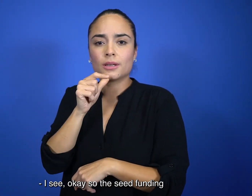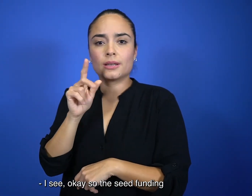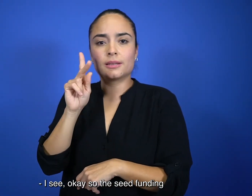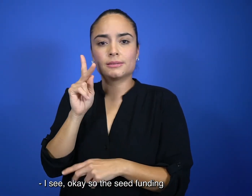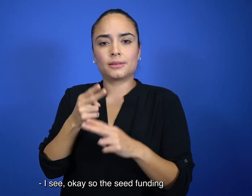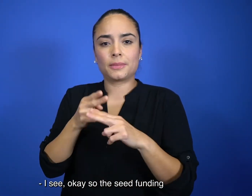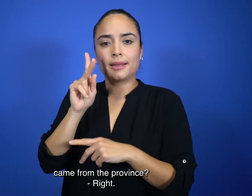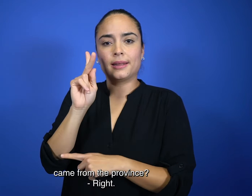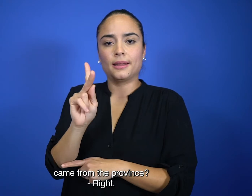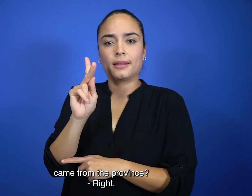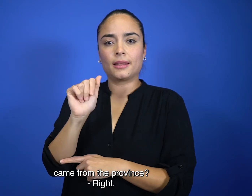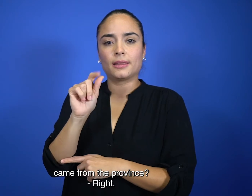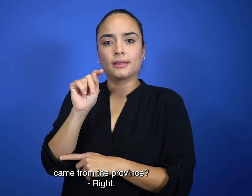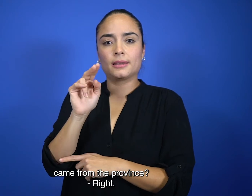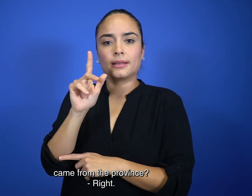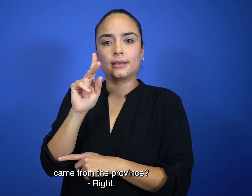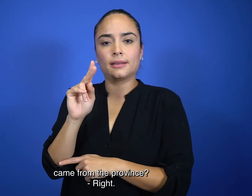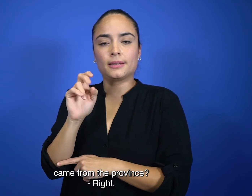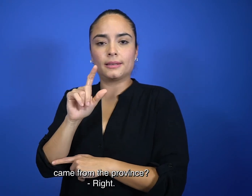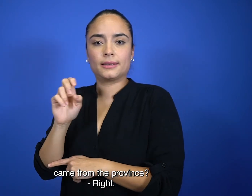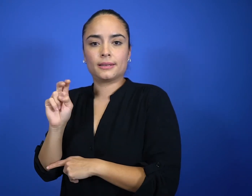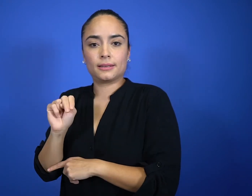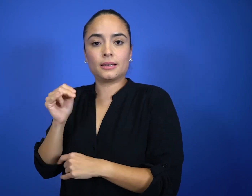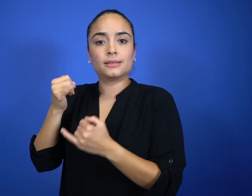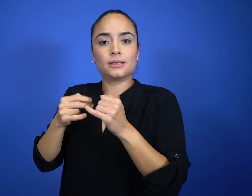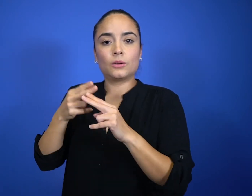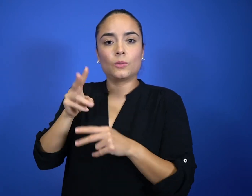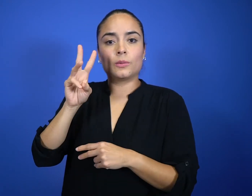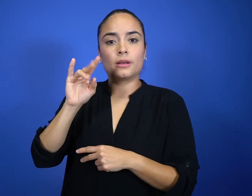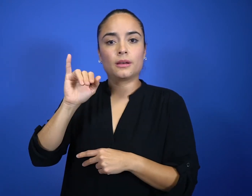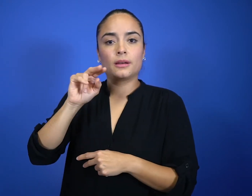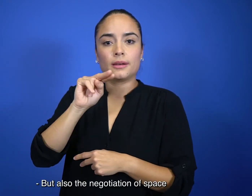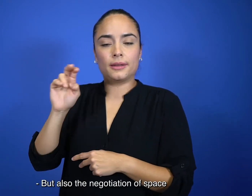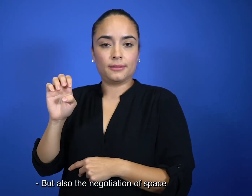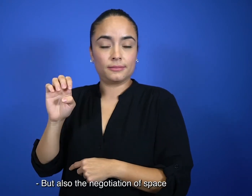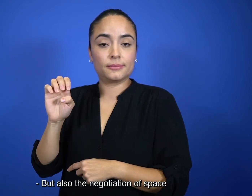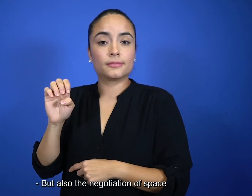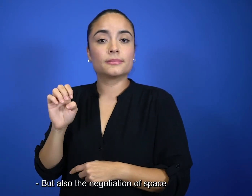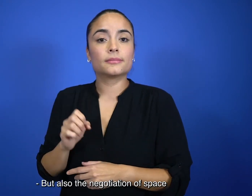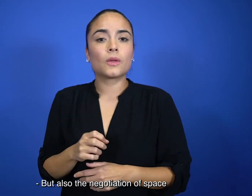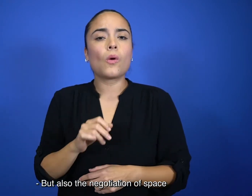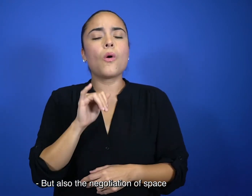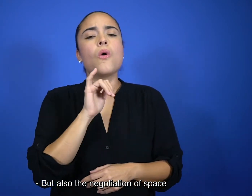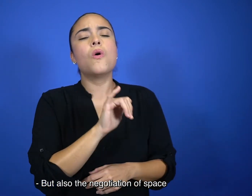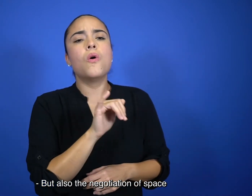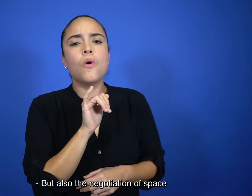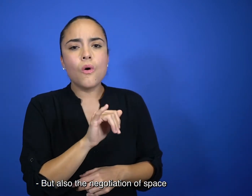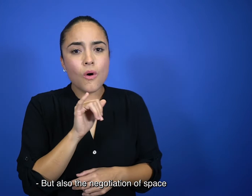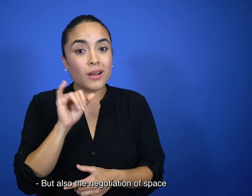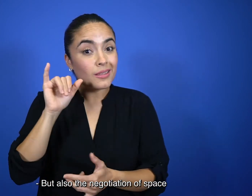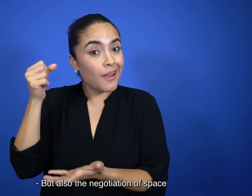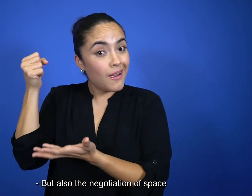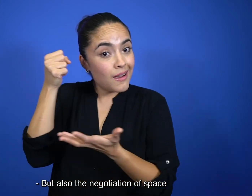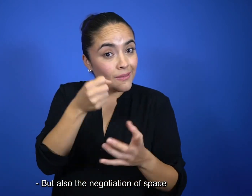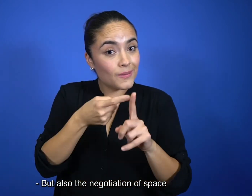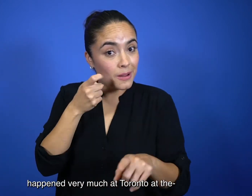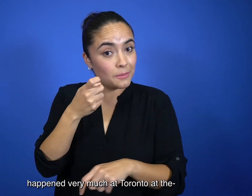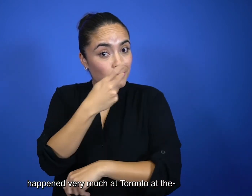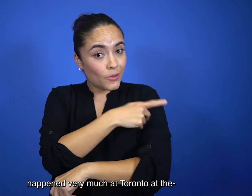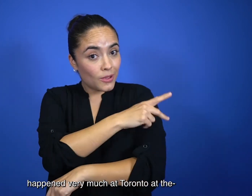seed funding came from the province. Right. But also the negotiation of space happened very